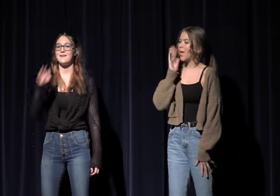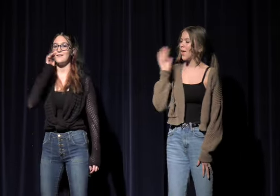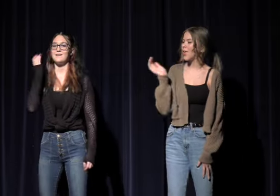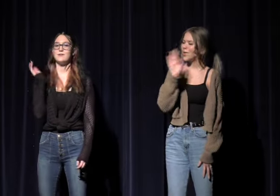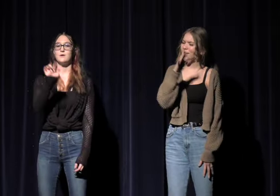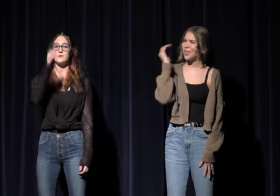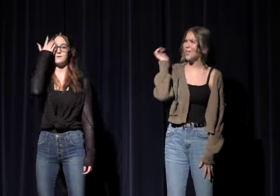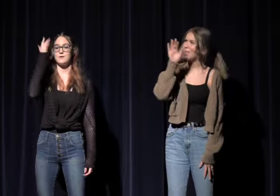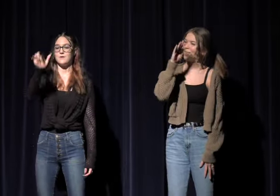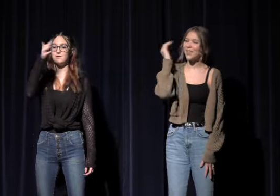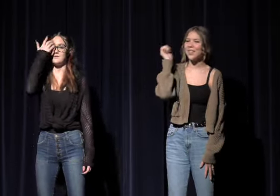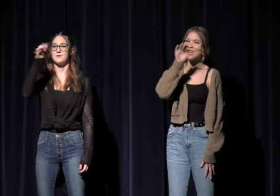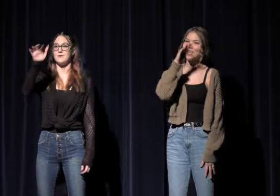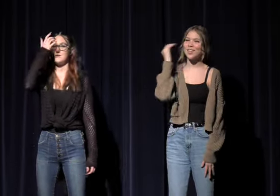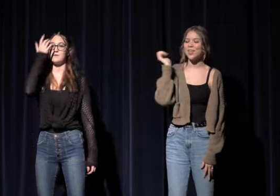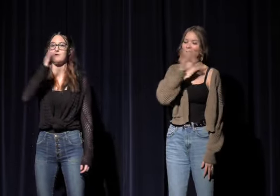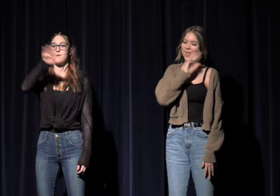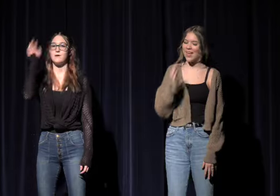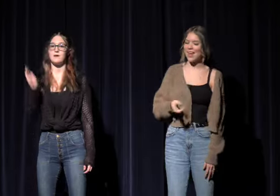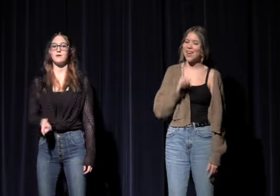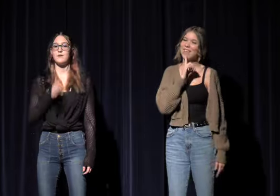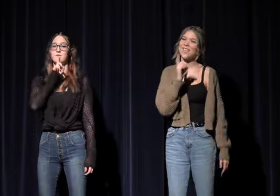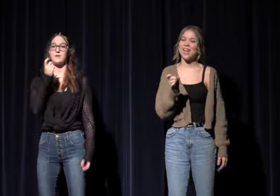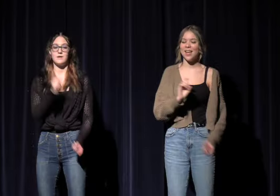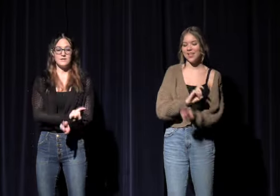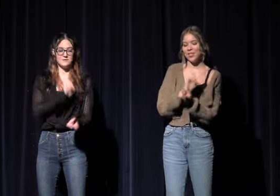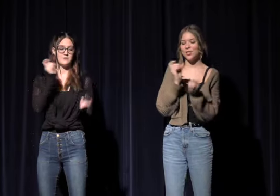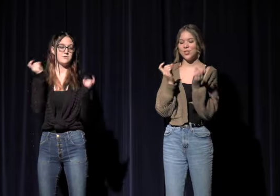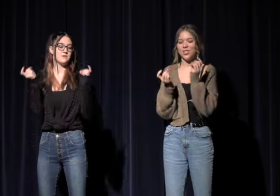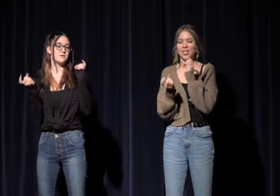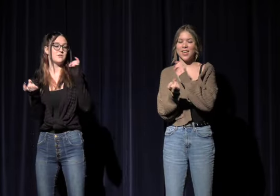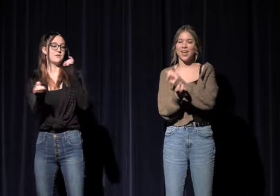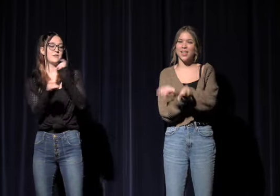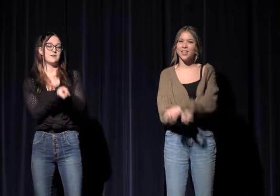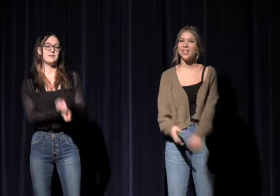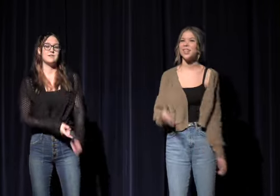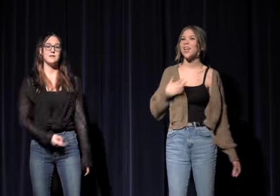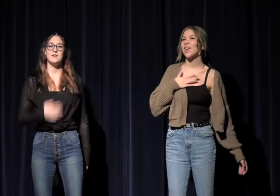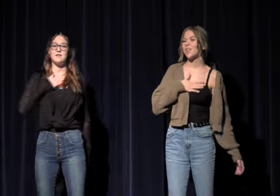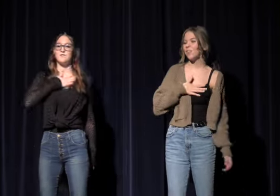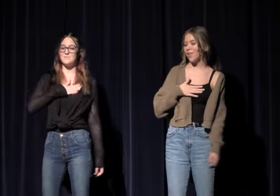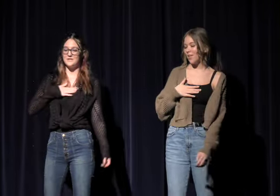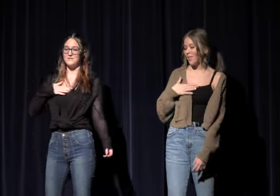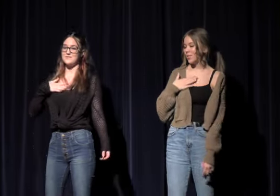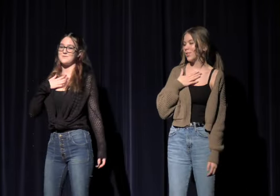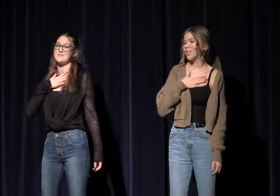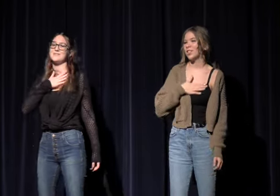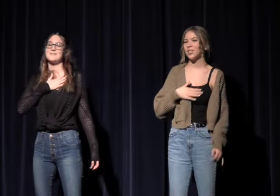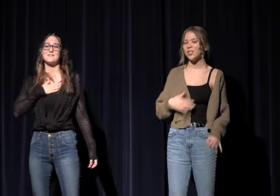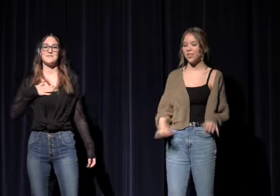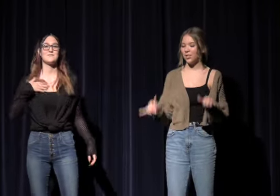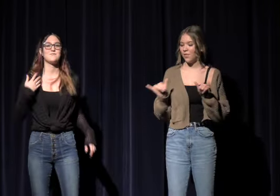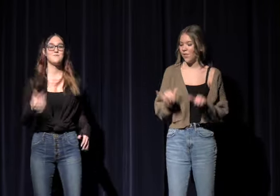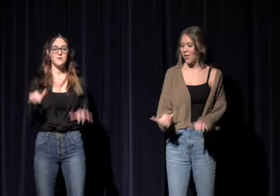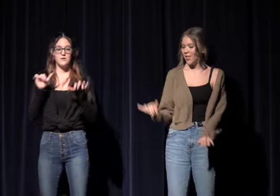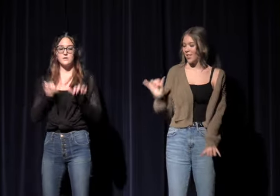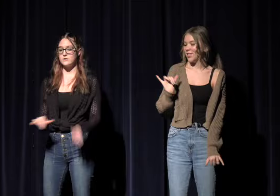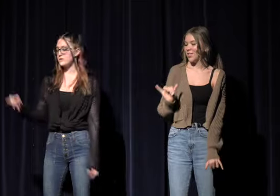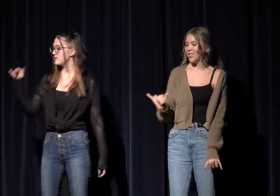Oh, you know, you know, you know I never ask you to change And perfect's what you're searching for They're just